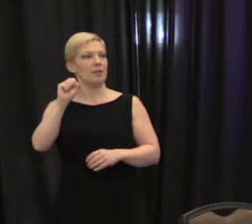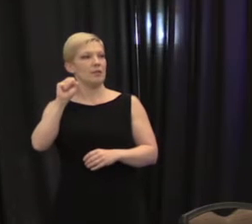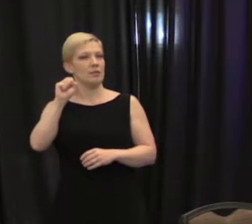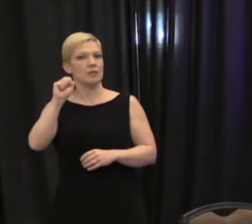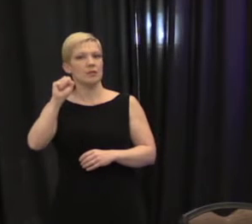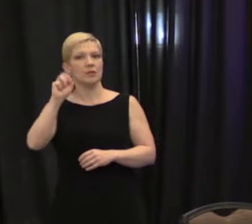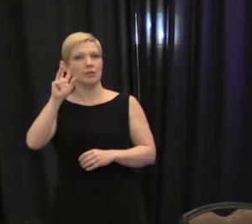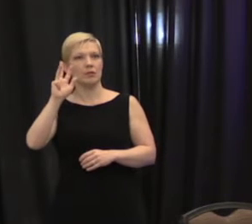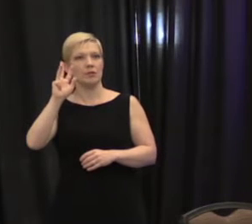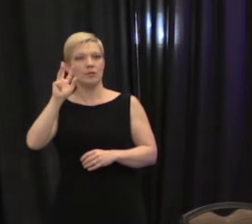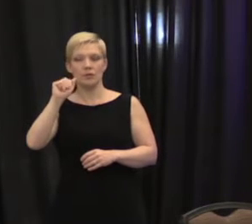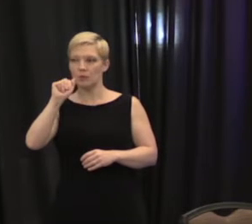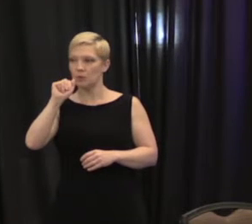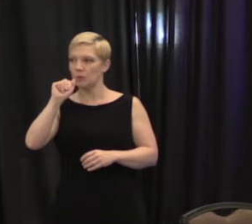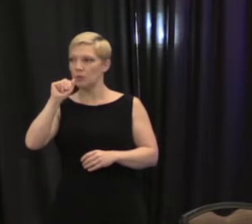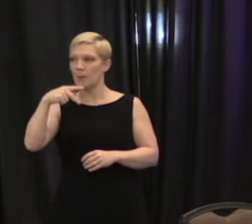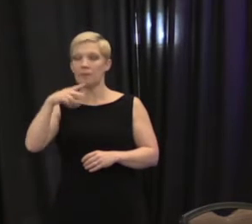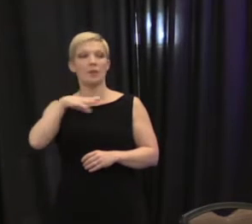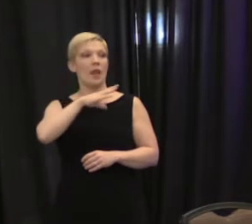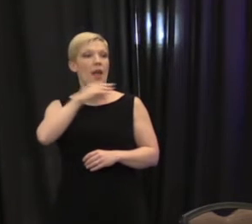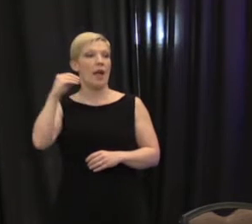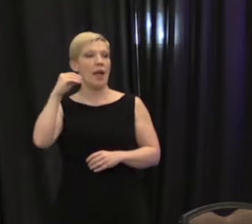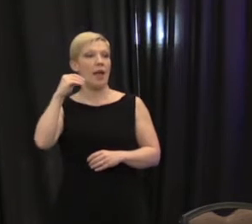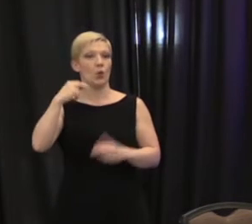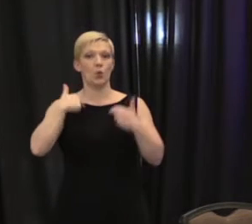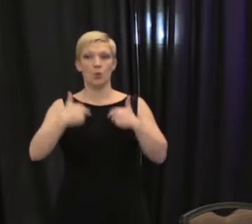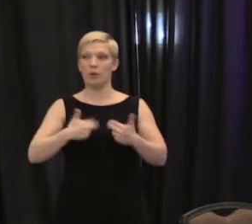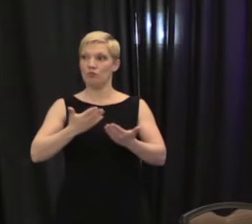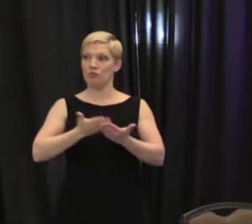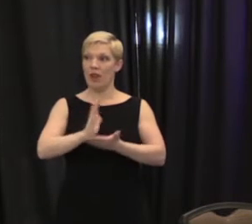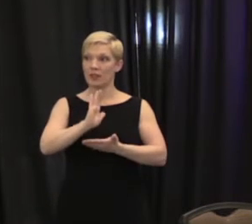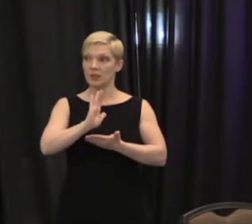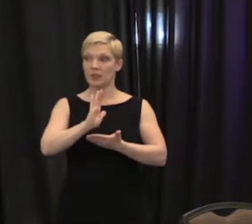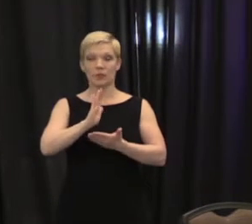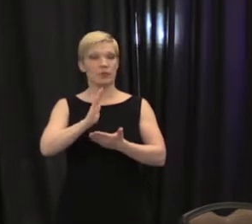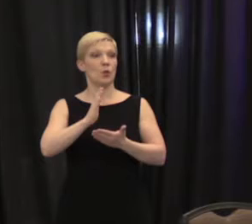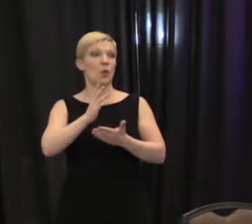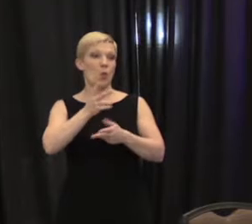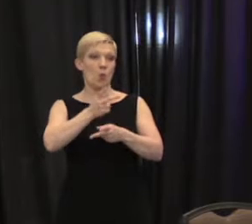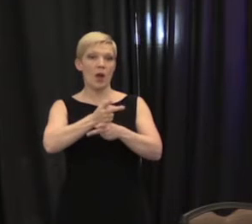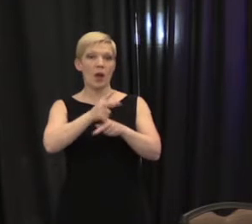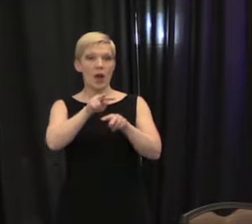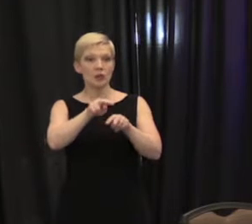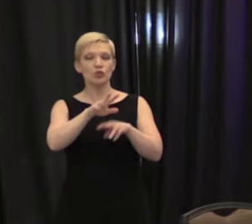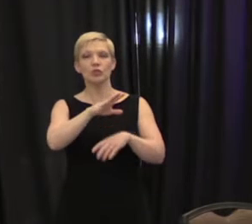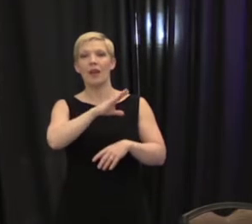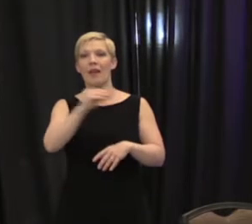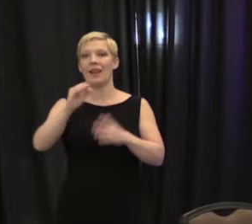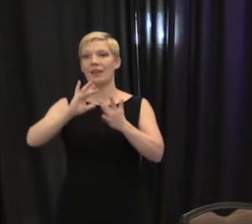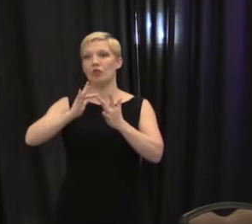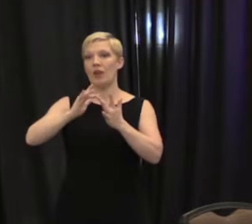the Human Rights Watch and with the Internet Archives.